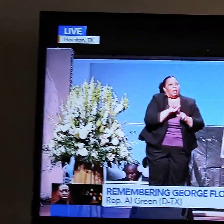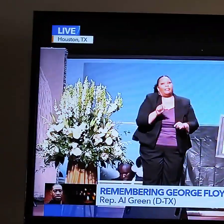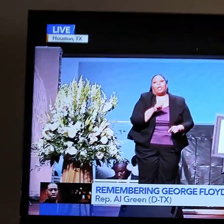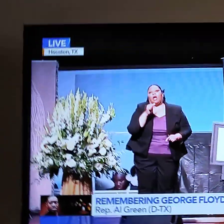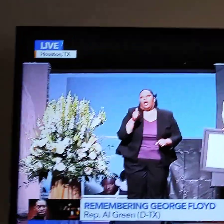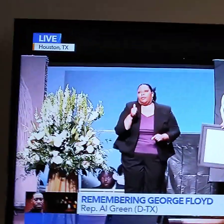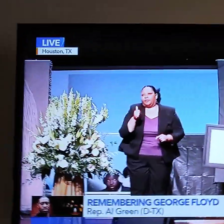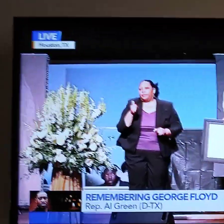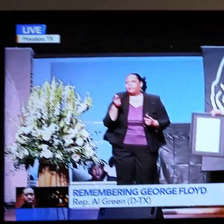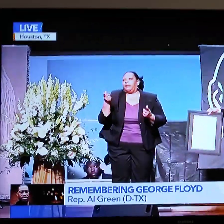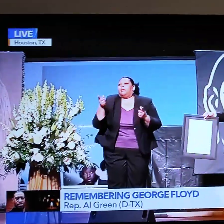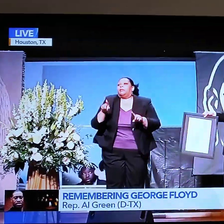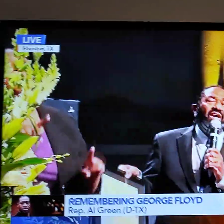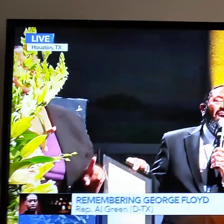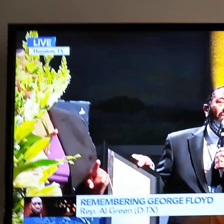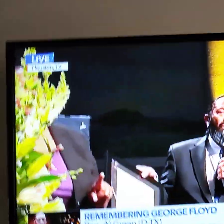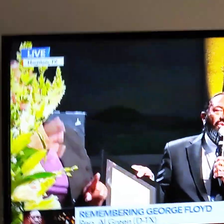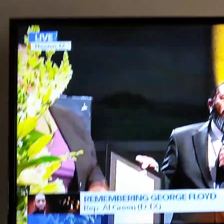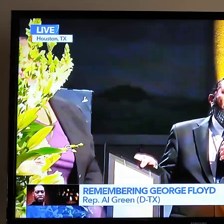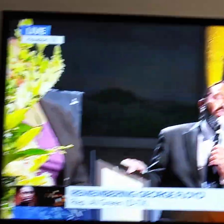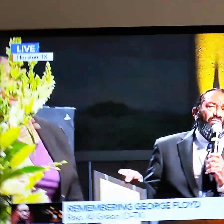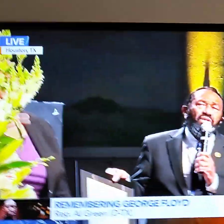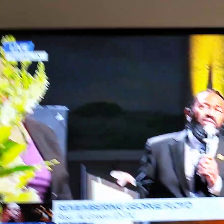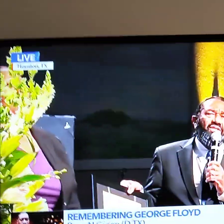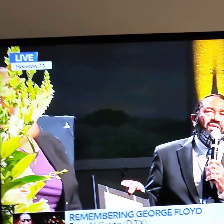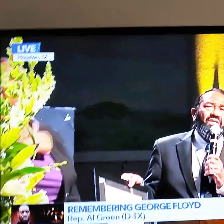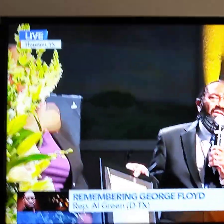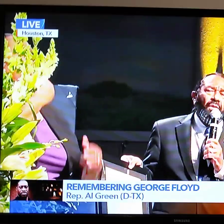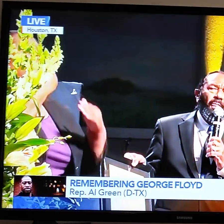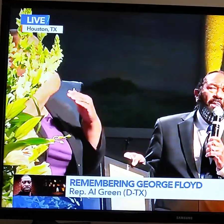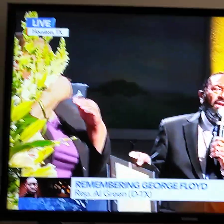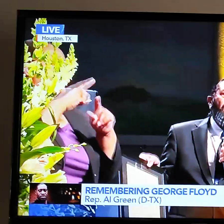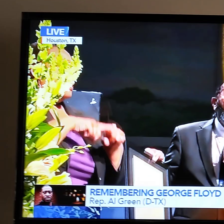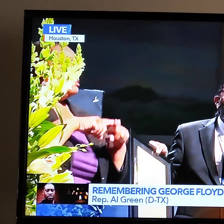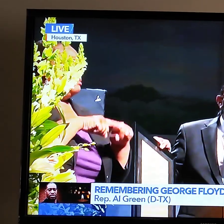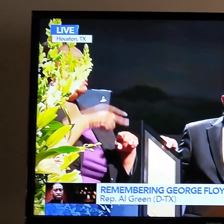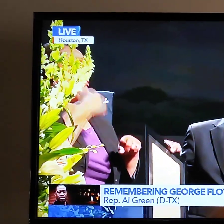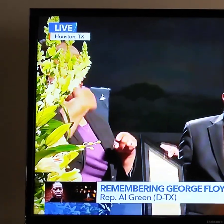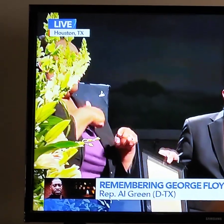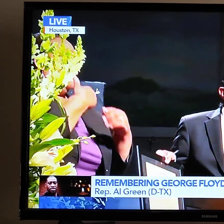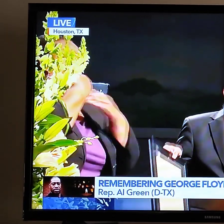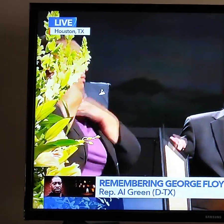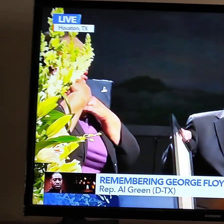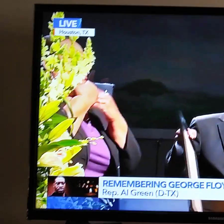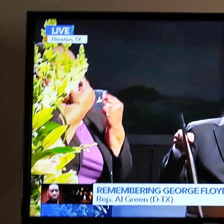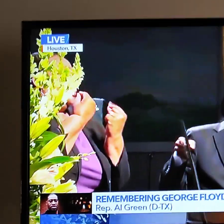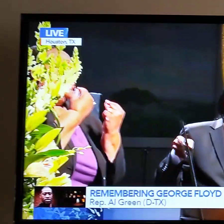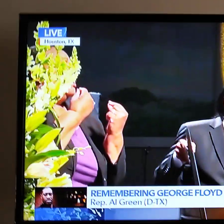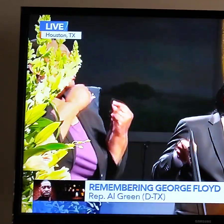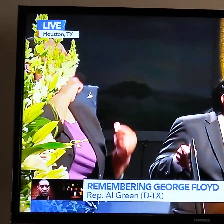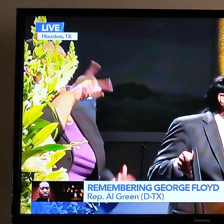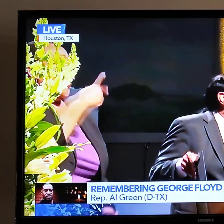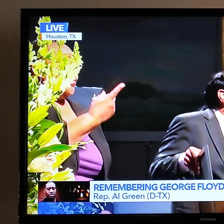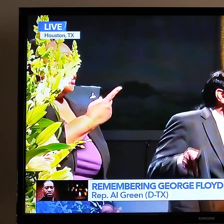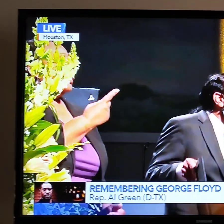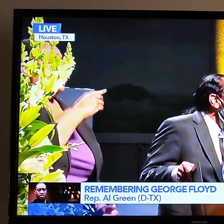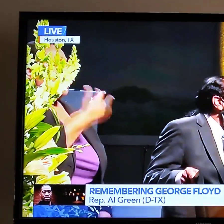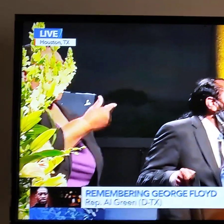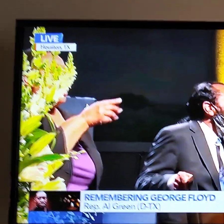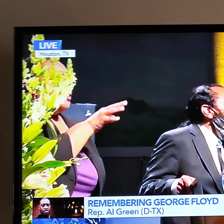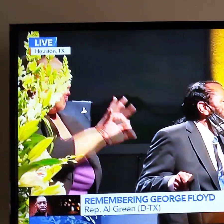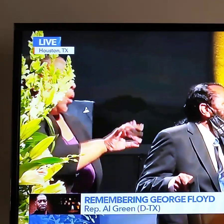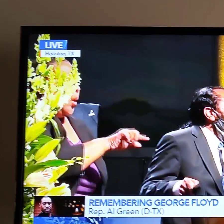times. We have a responsibility to not only George